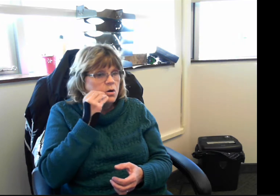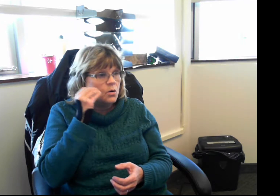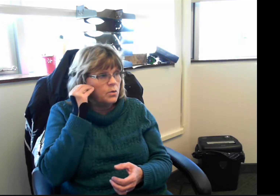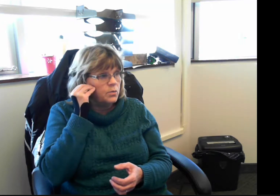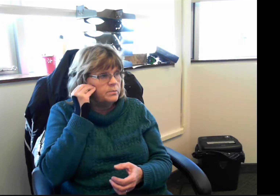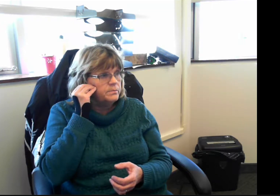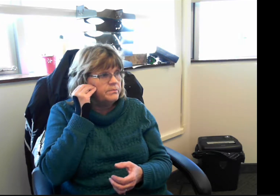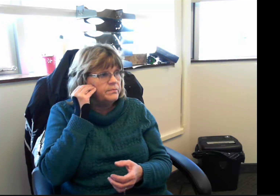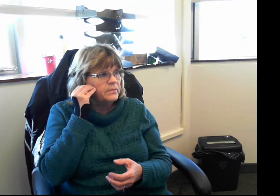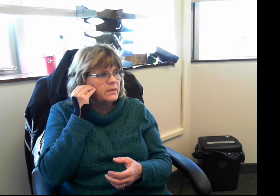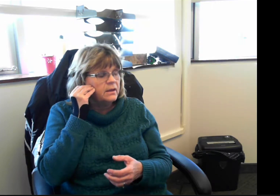home,